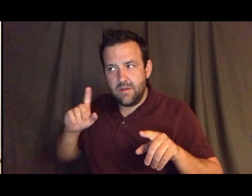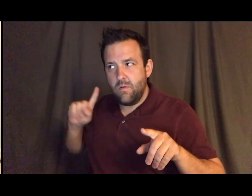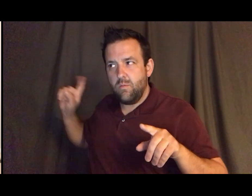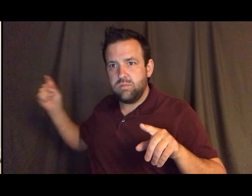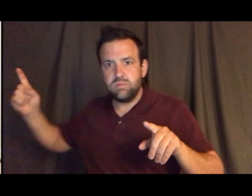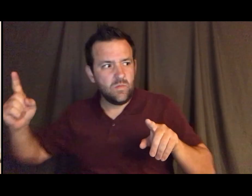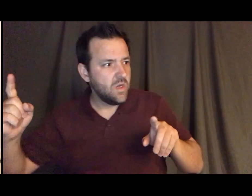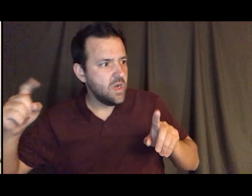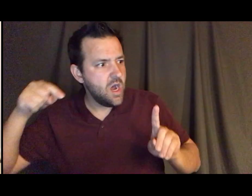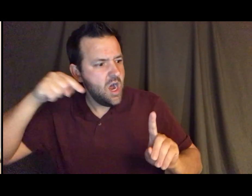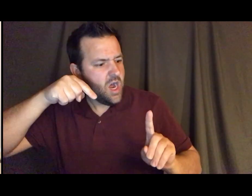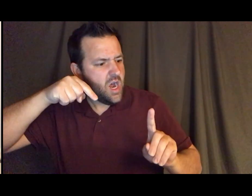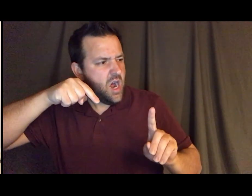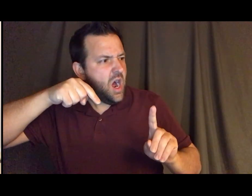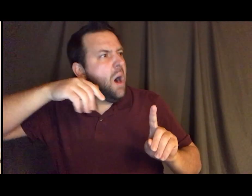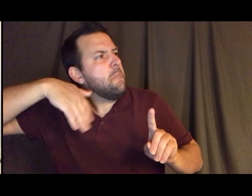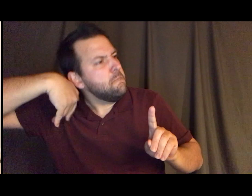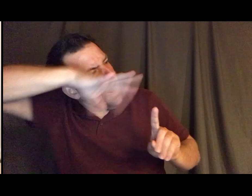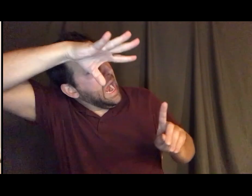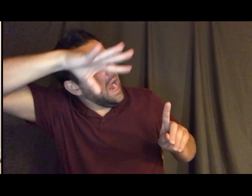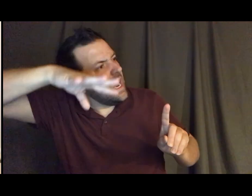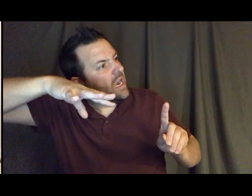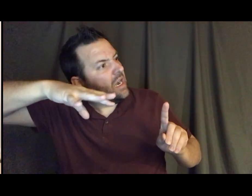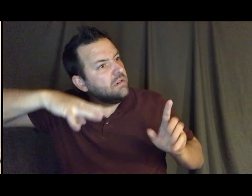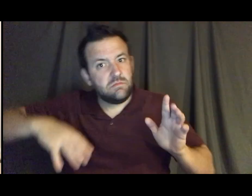They jumped right out of their shirts. They jumped right out of their